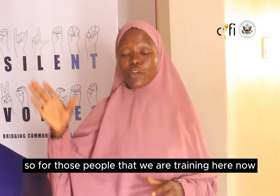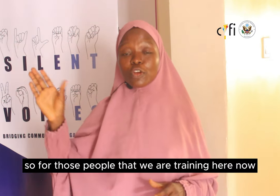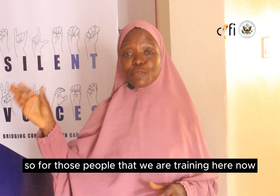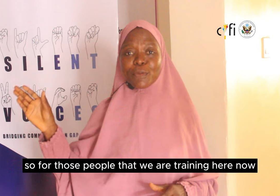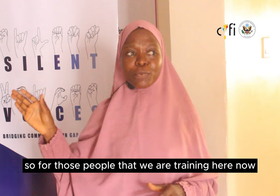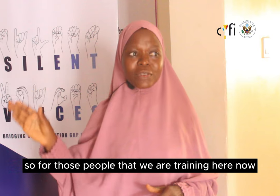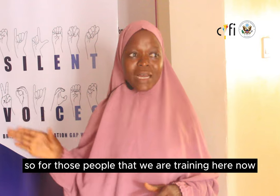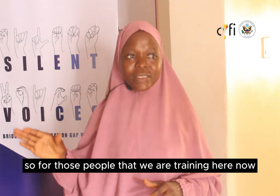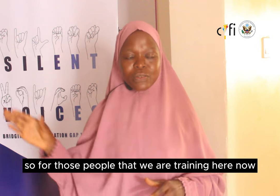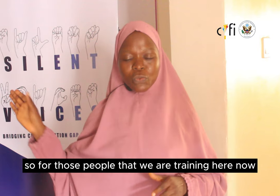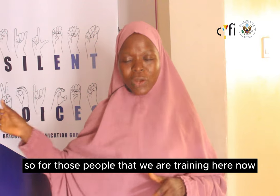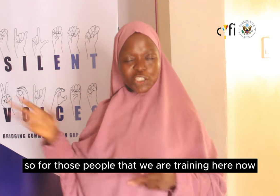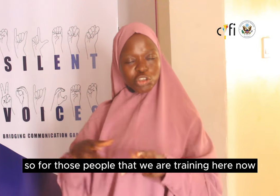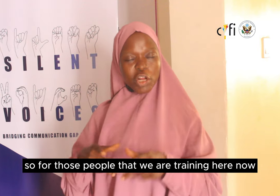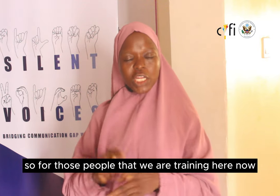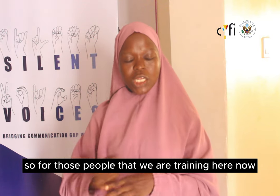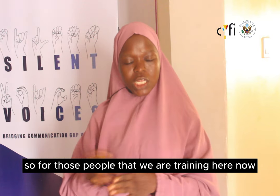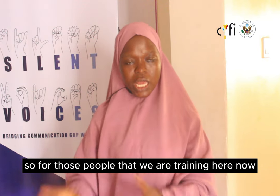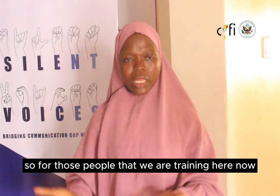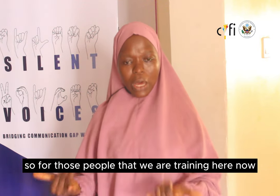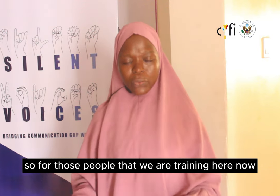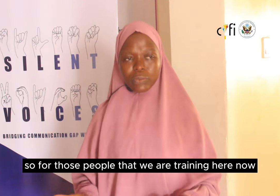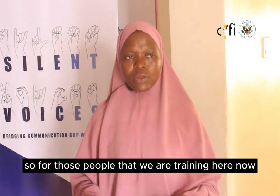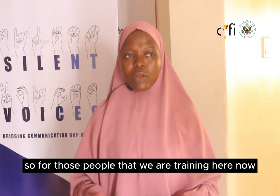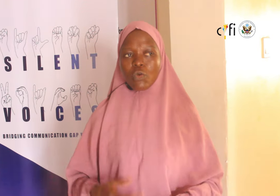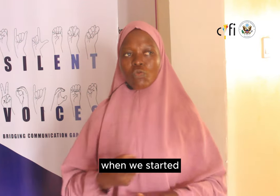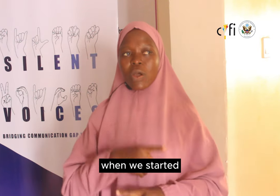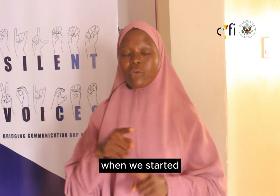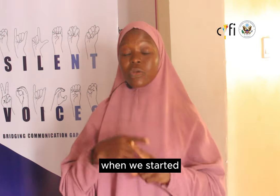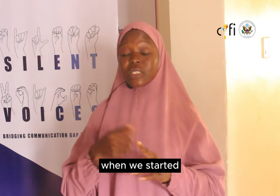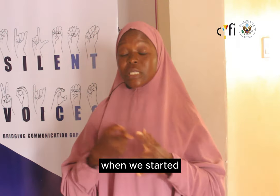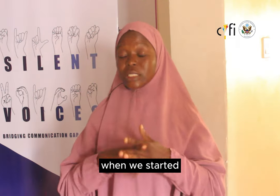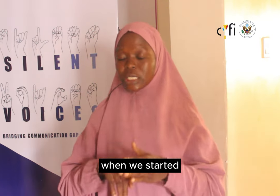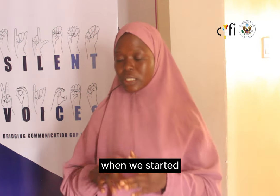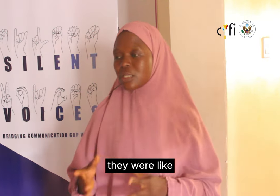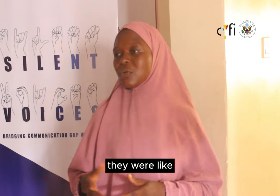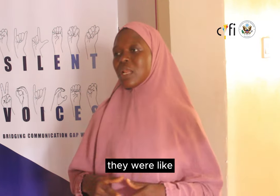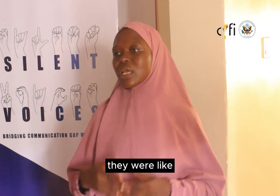those people that we are training here now, when we started, they were like,